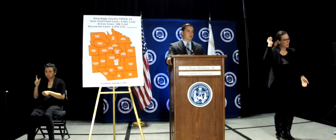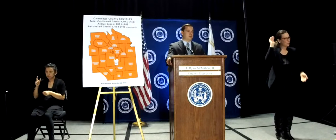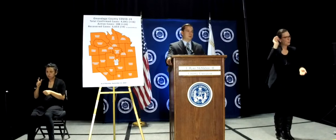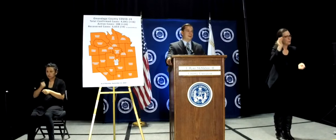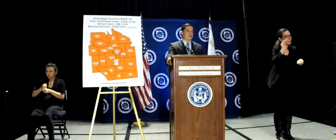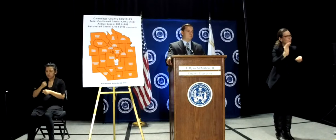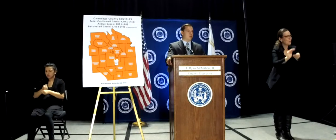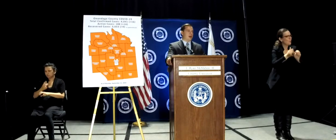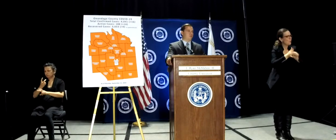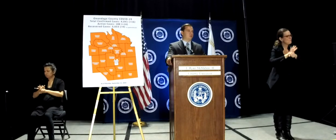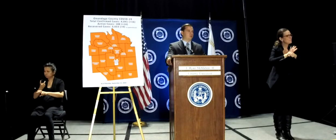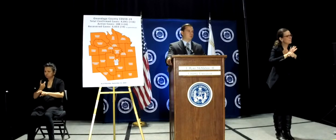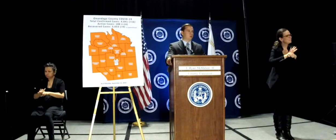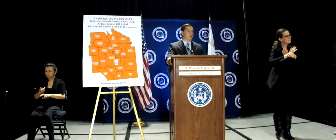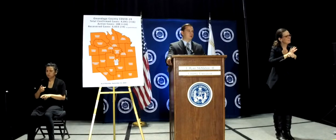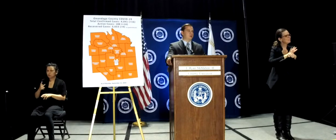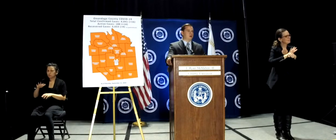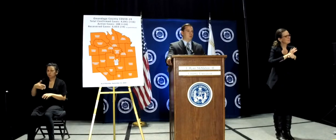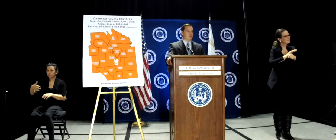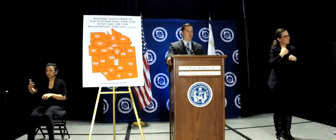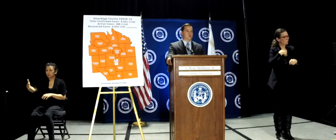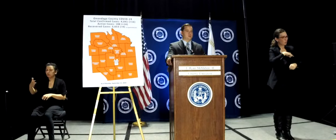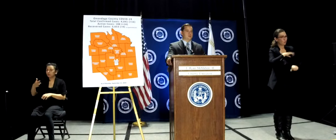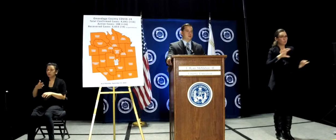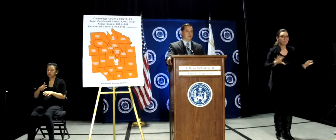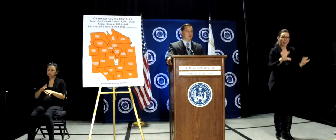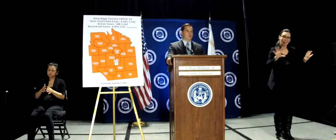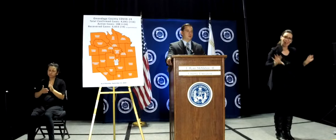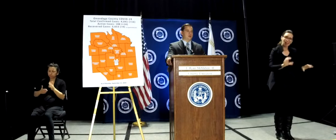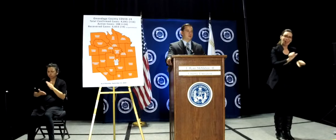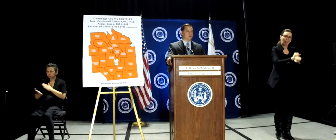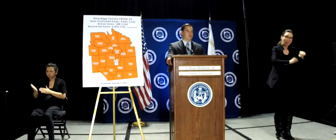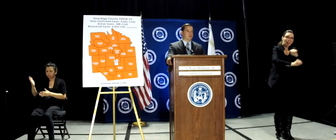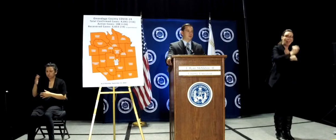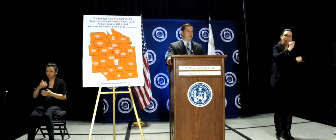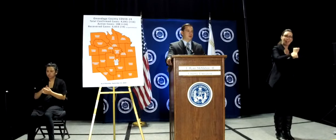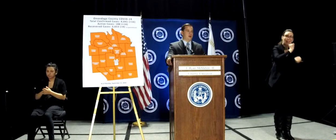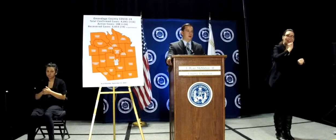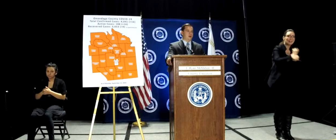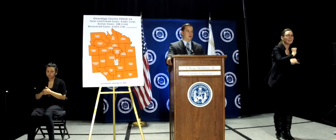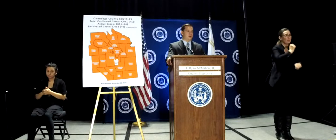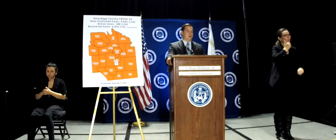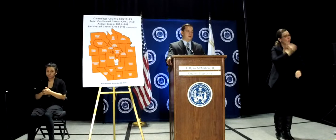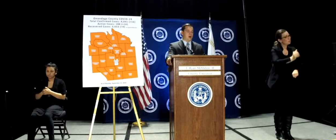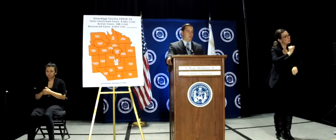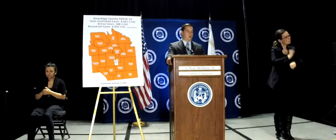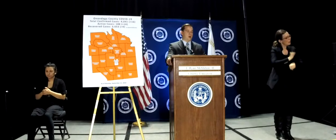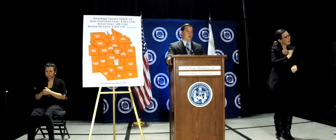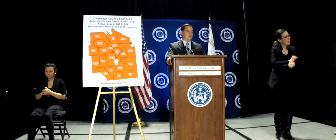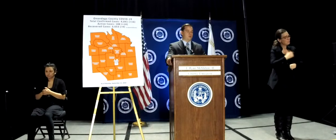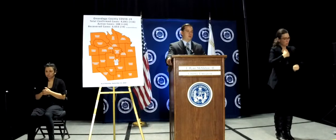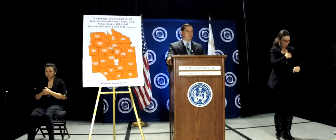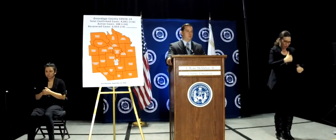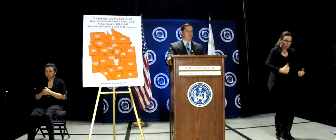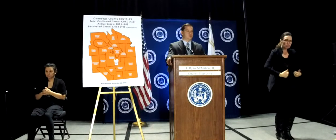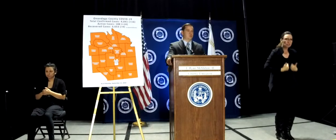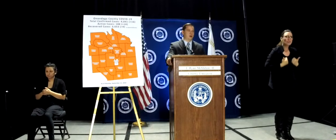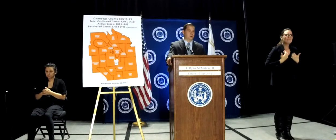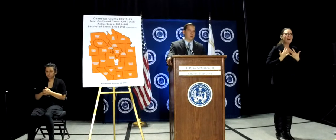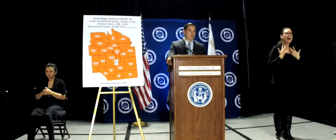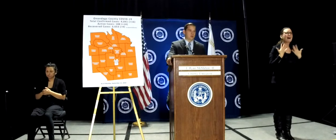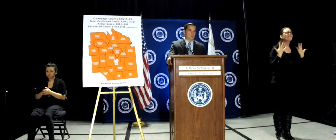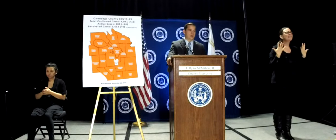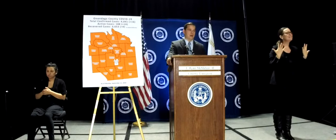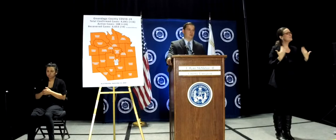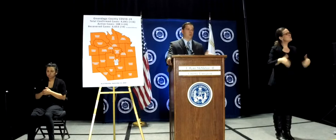through it. We have to get through it. We've risen to the occasion collectively. and to help put our community in a position